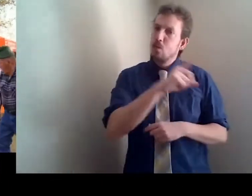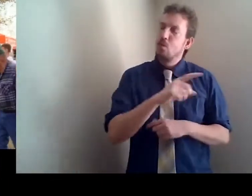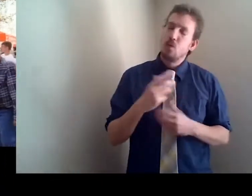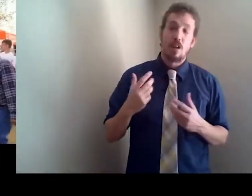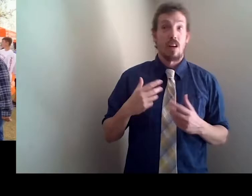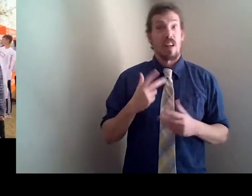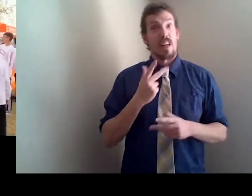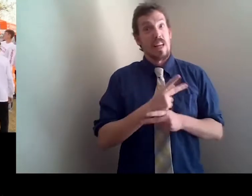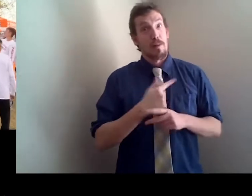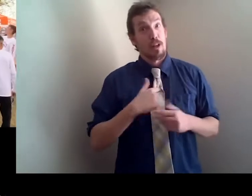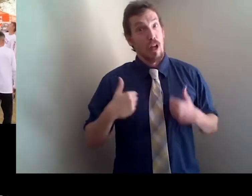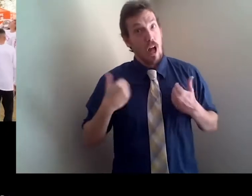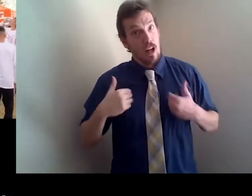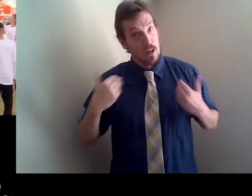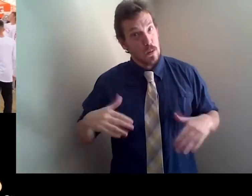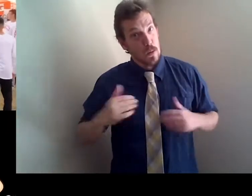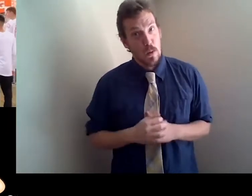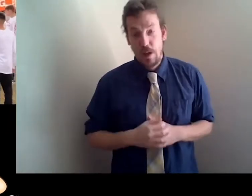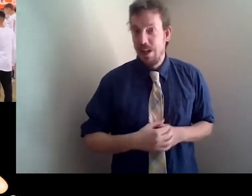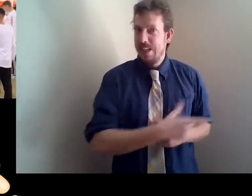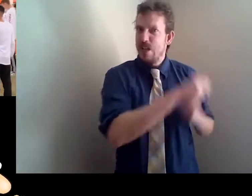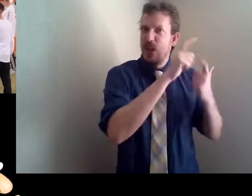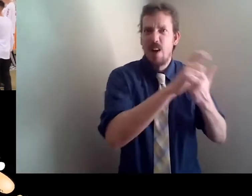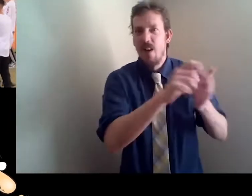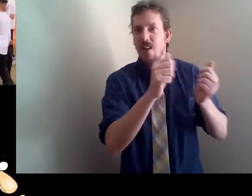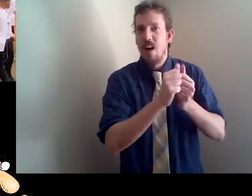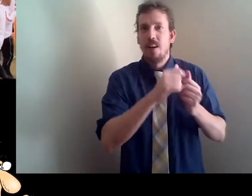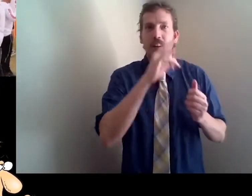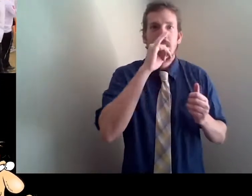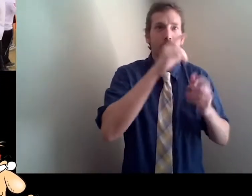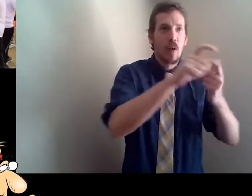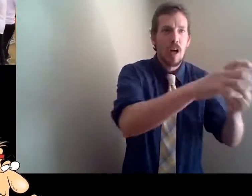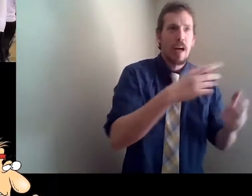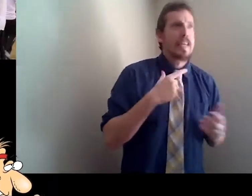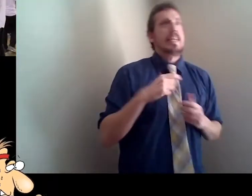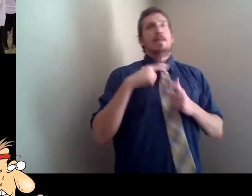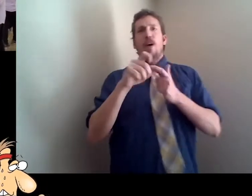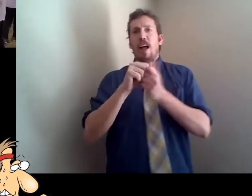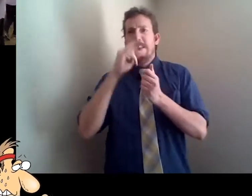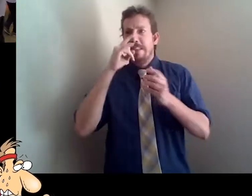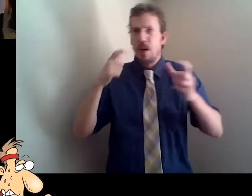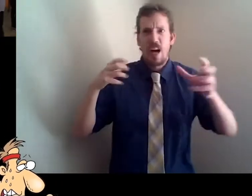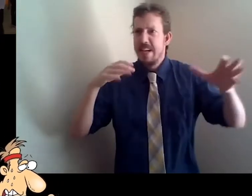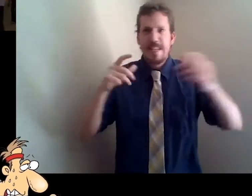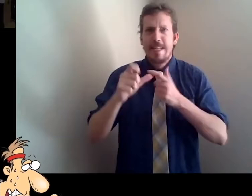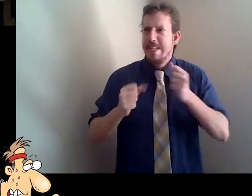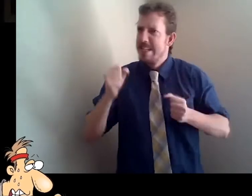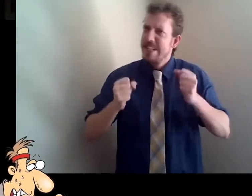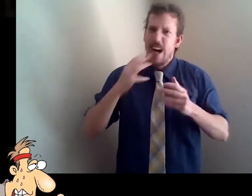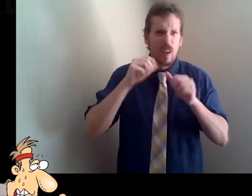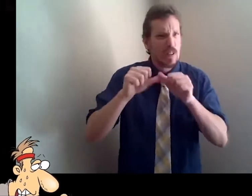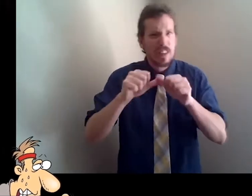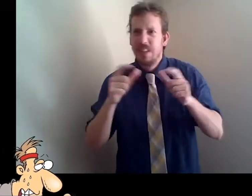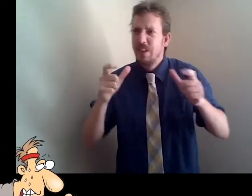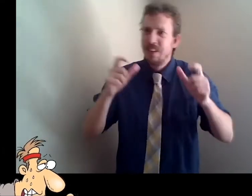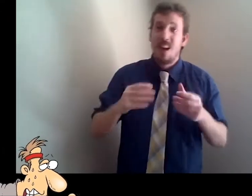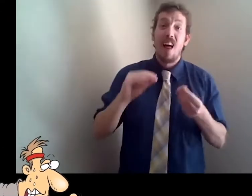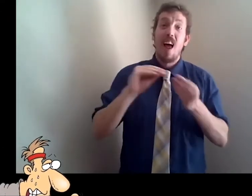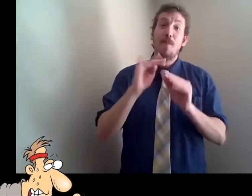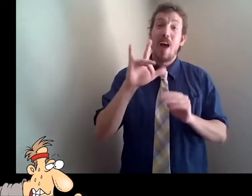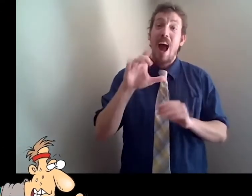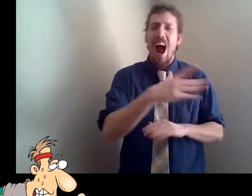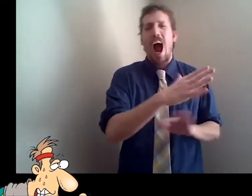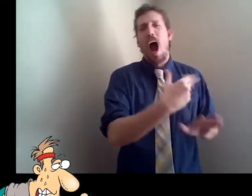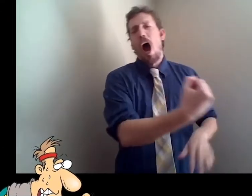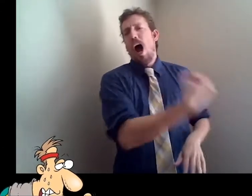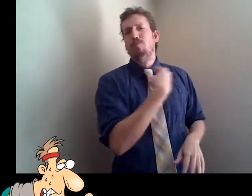I also would like to recognize my assistant coach. He keeps me young. He would run with the boys, and I would try to